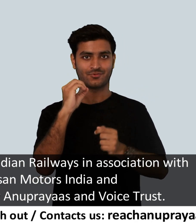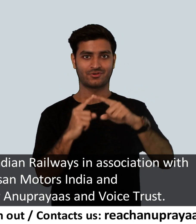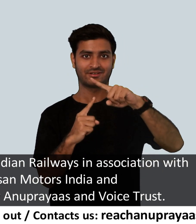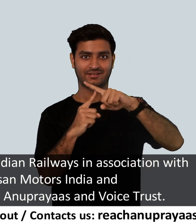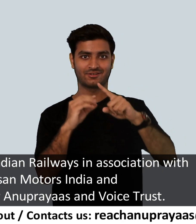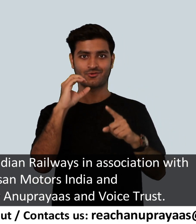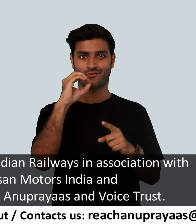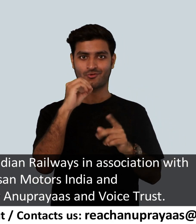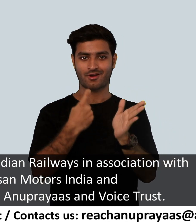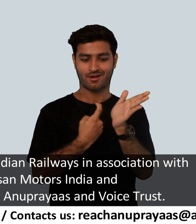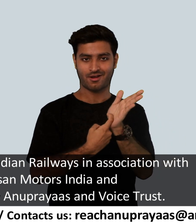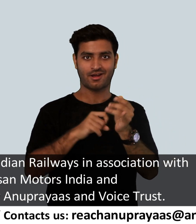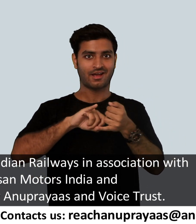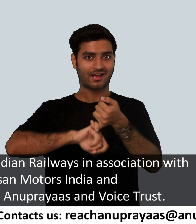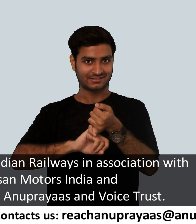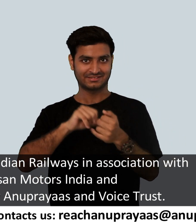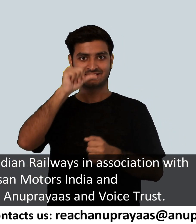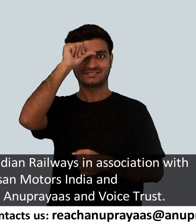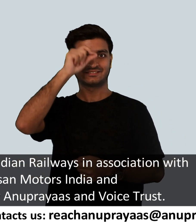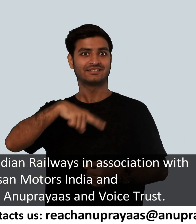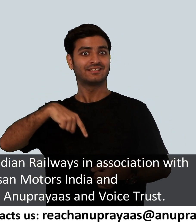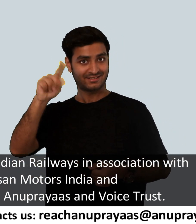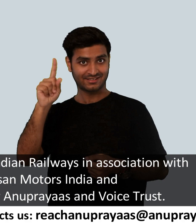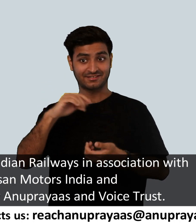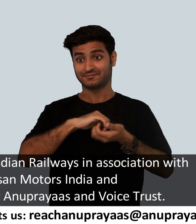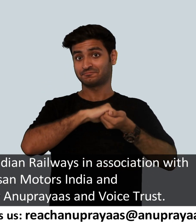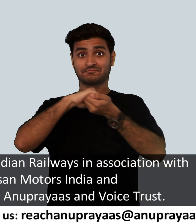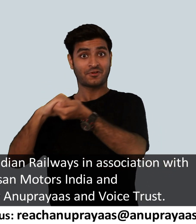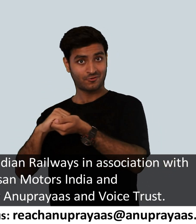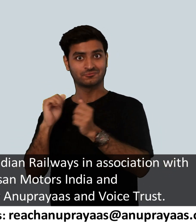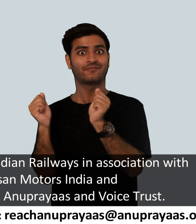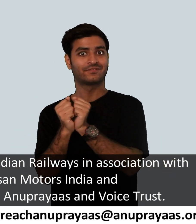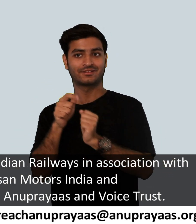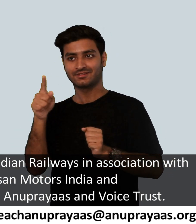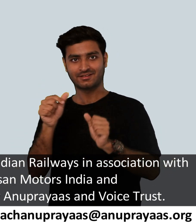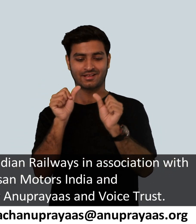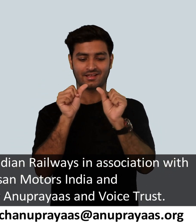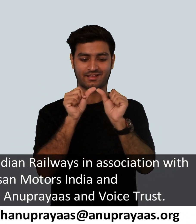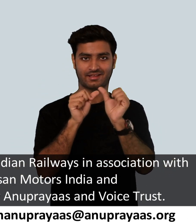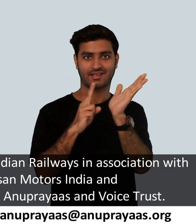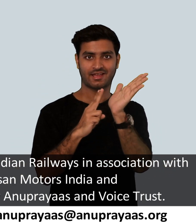Nissan Motors India and executed by Anuprayaas and Voice Trust.